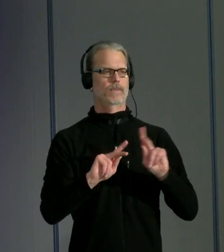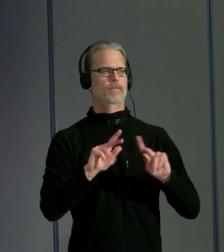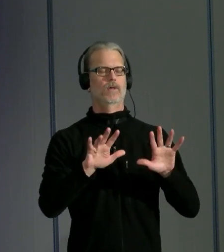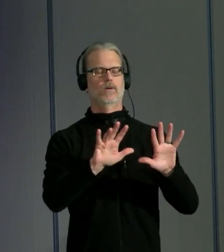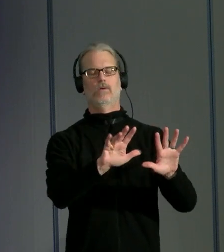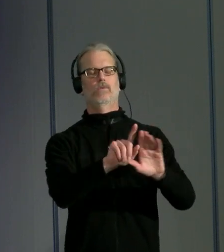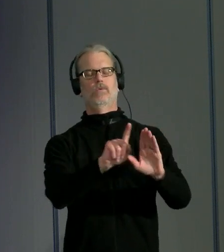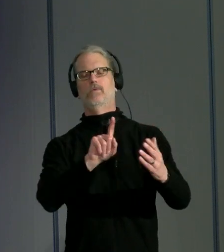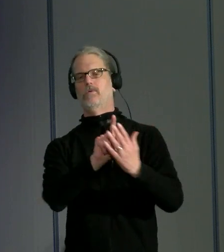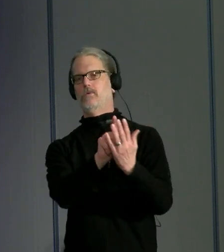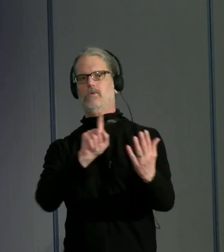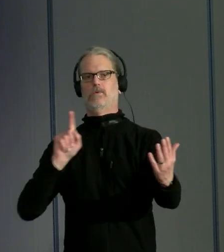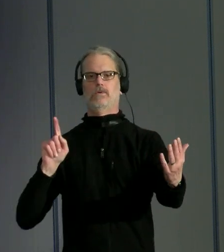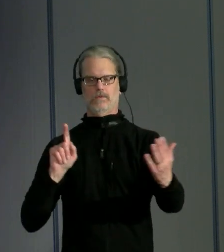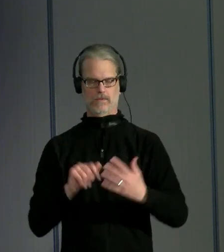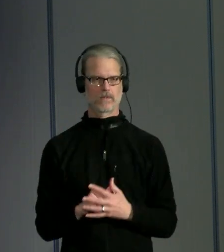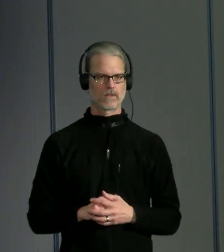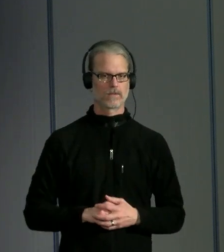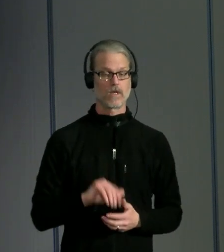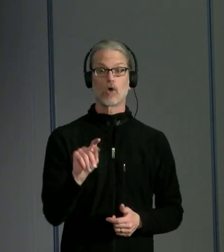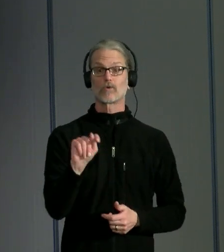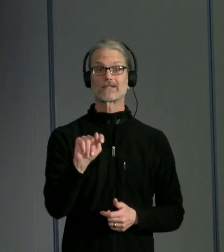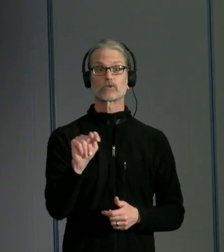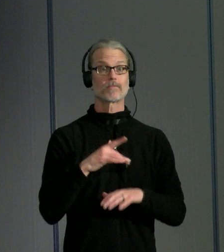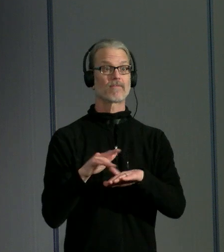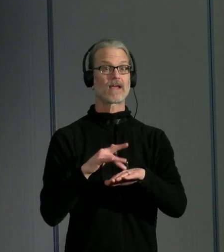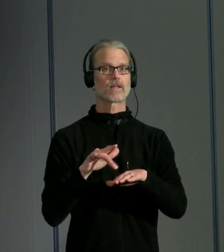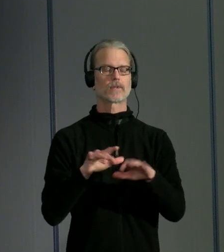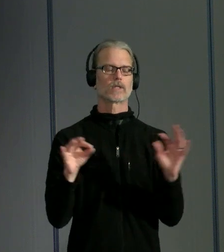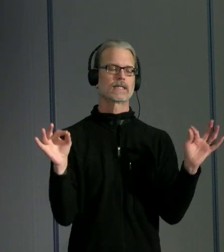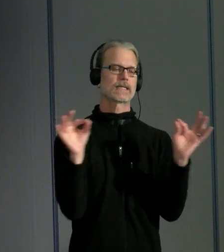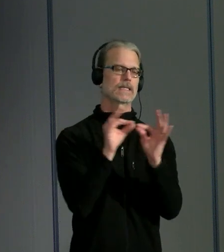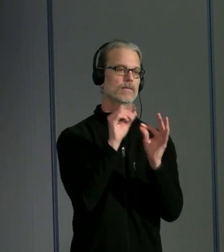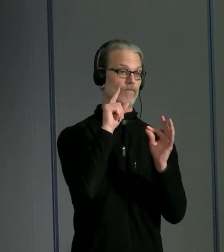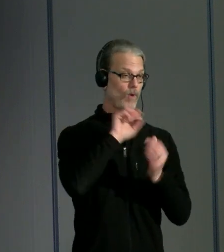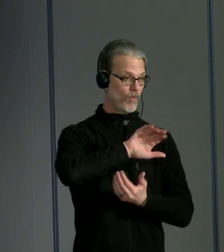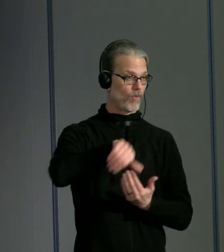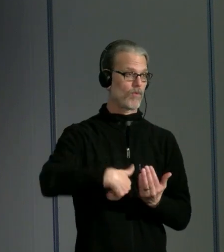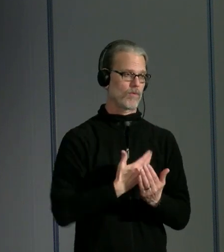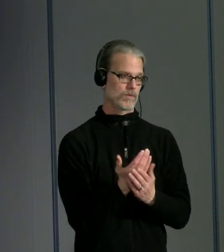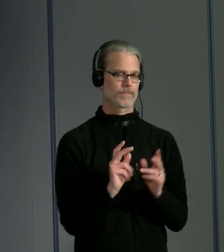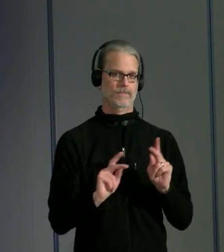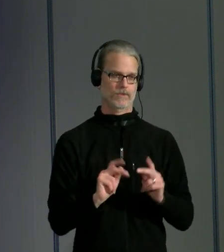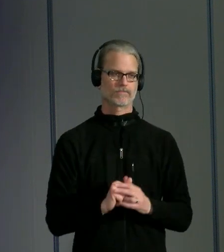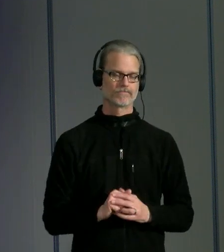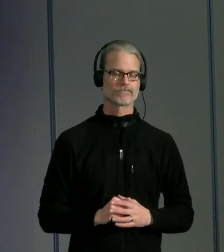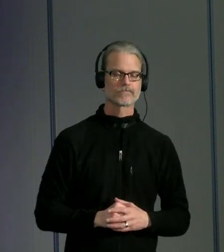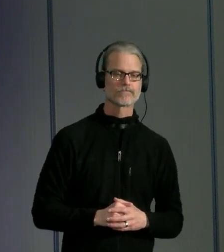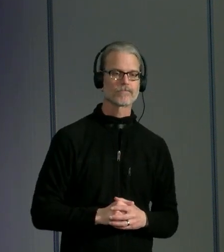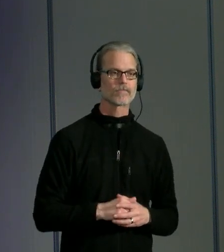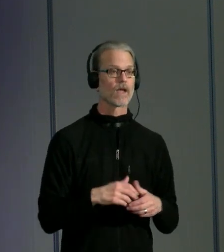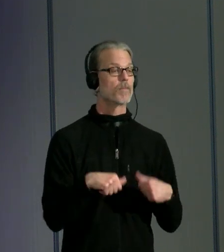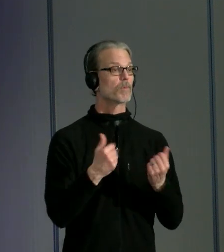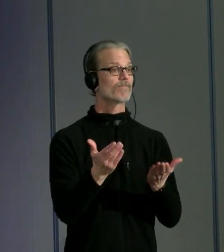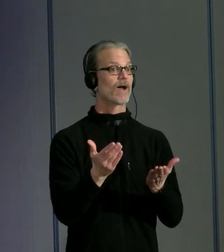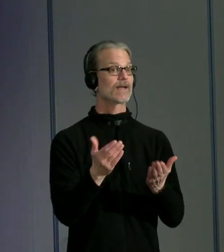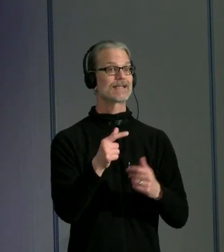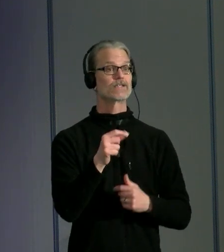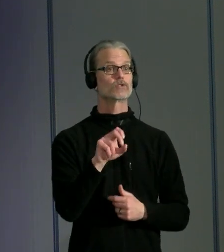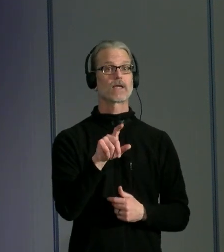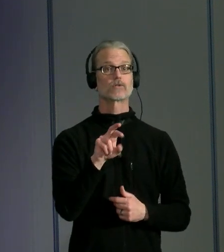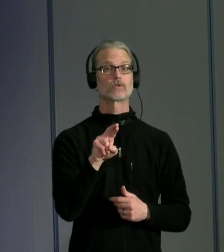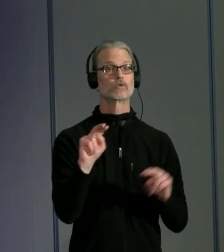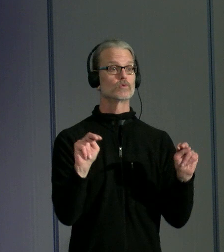Restroom availability is absolutely key for everyone. Providing gender-neutral